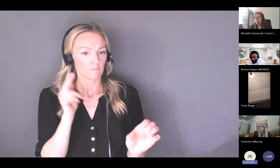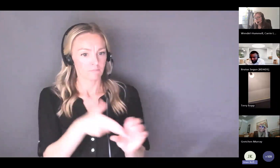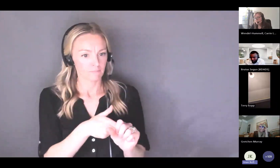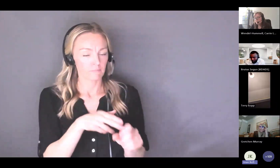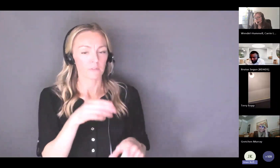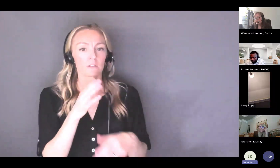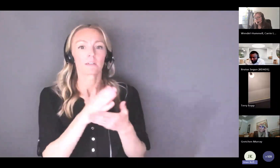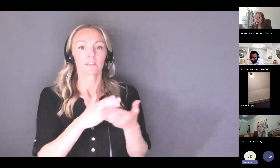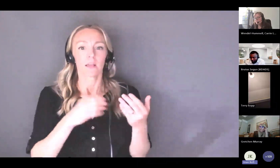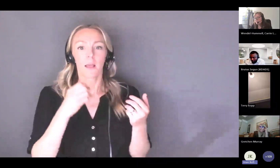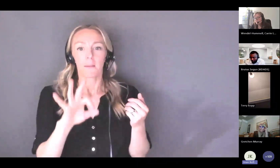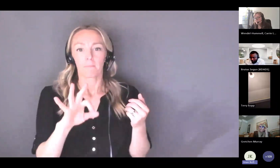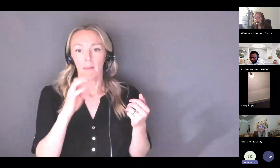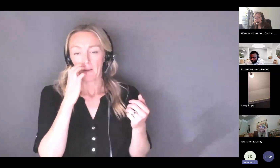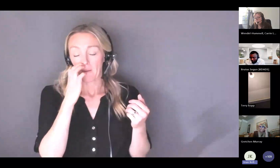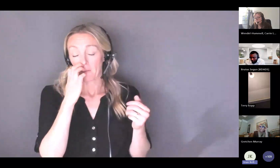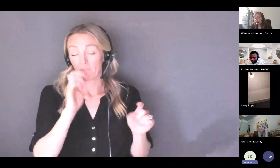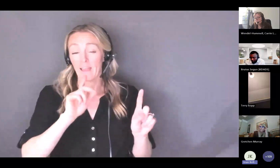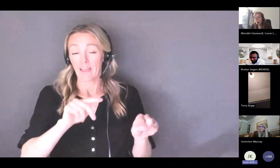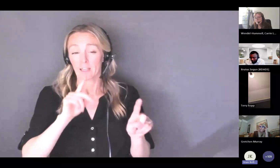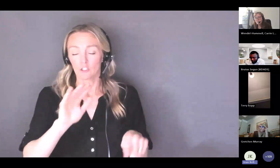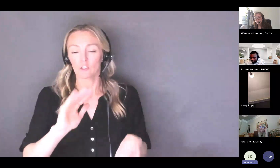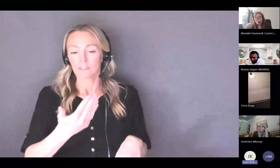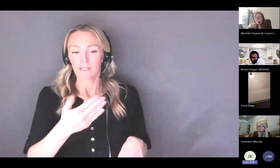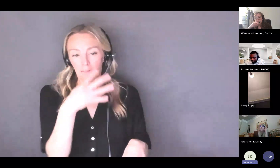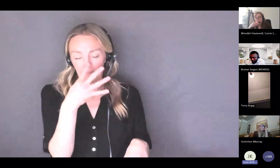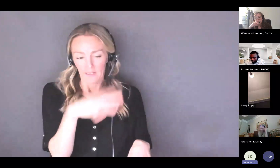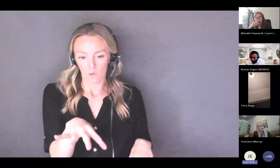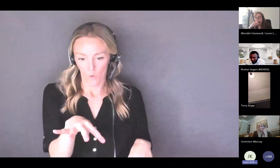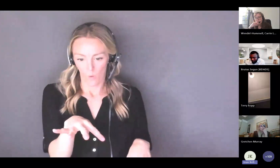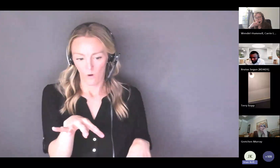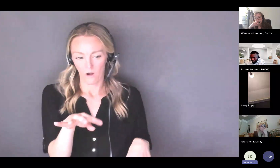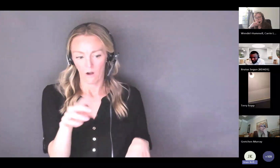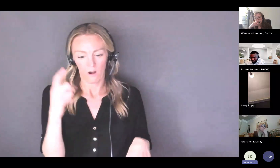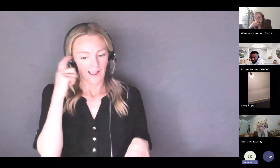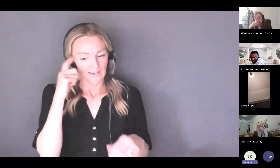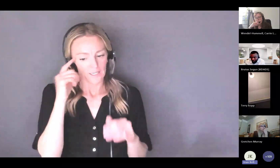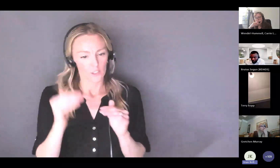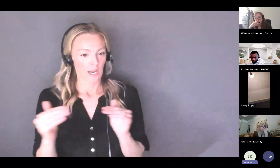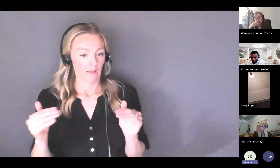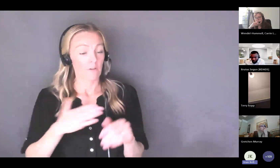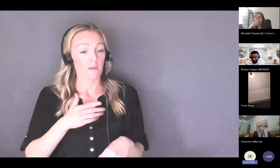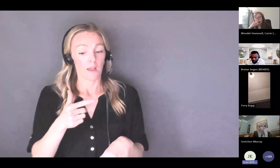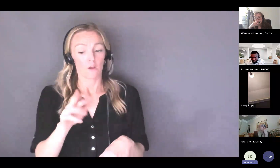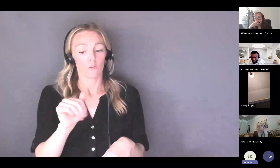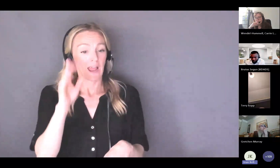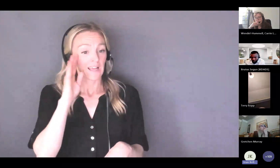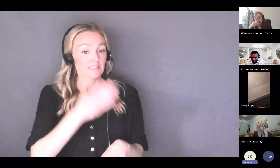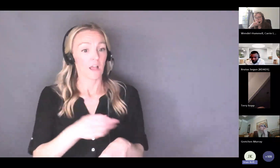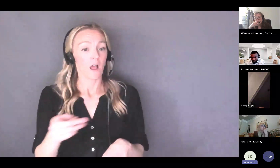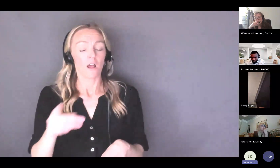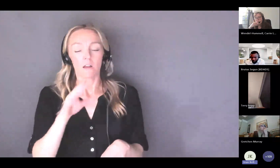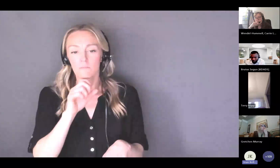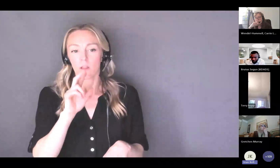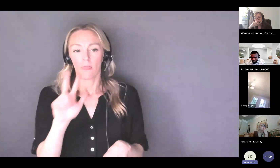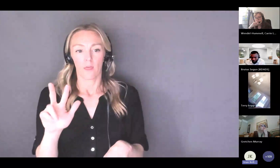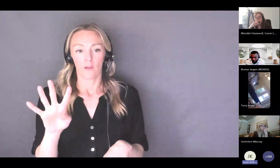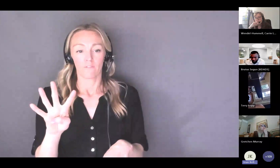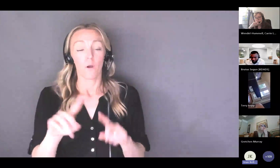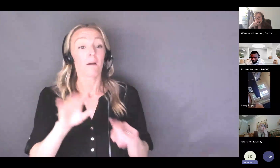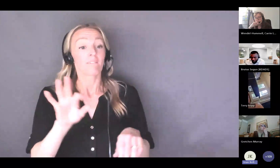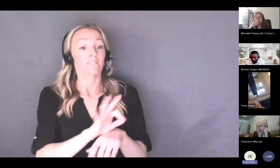deflective answers that I got still seem to ignore the cognition level. So my grandson, for example, is 34. He functions